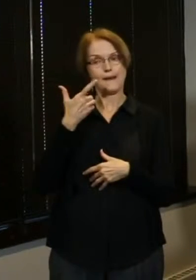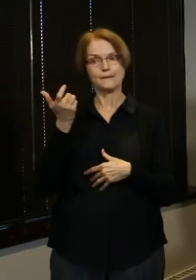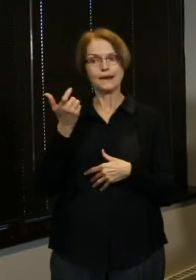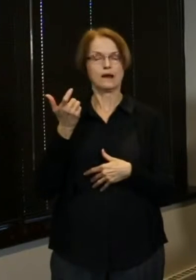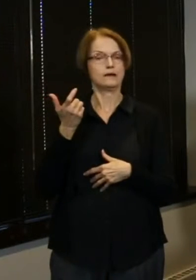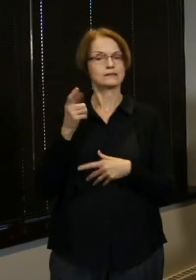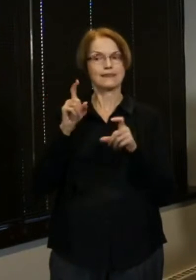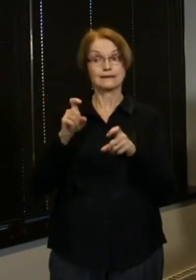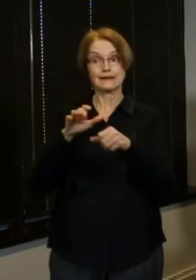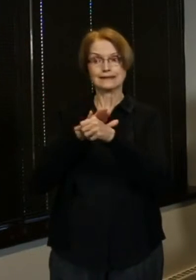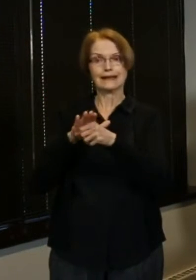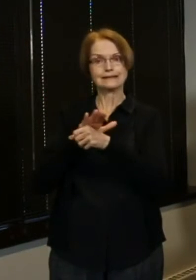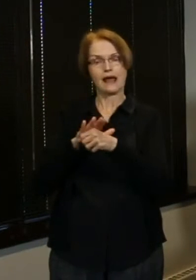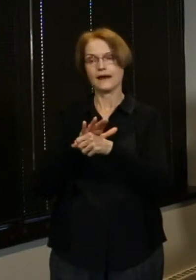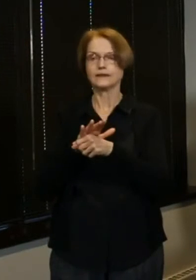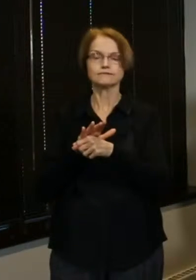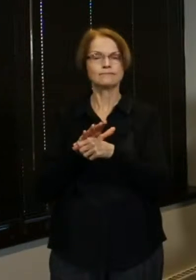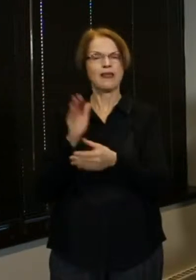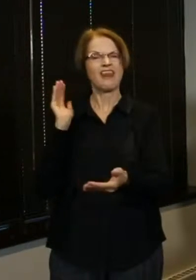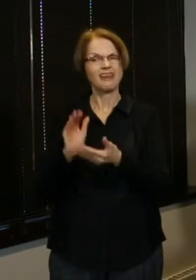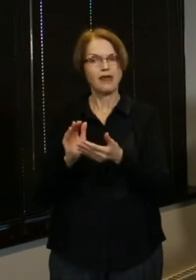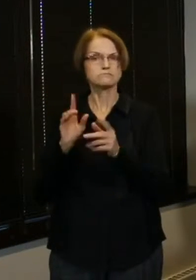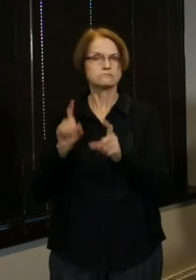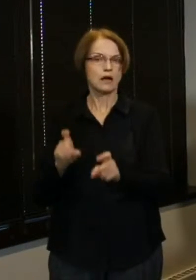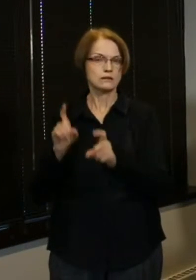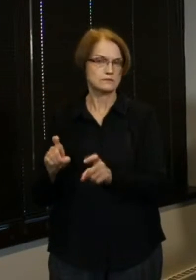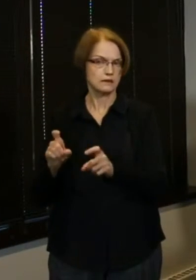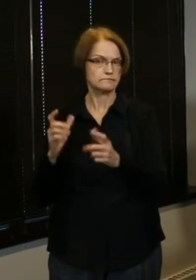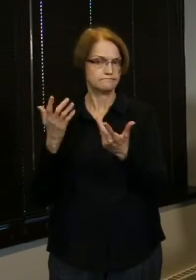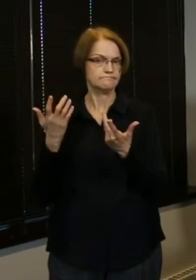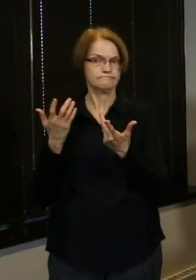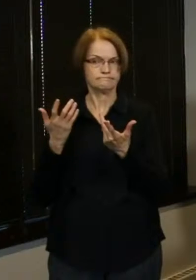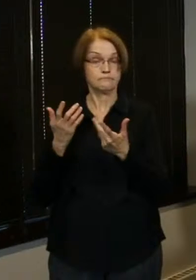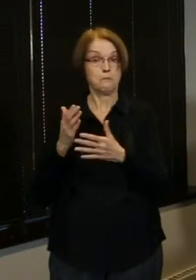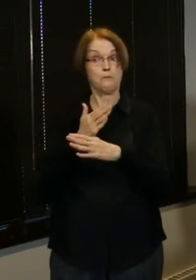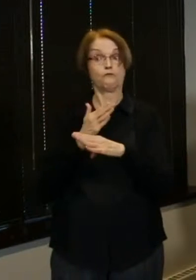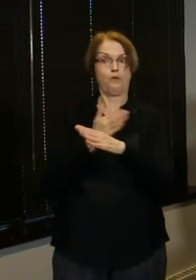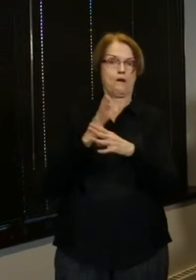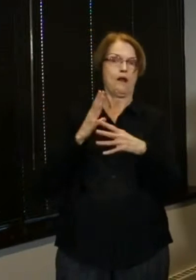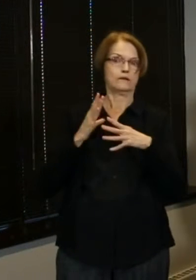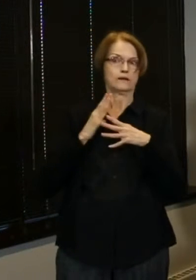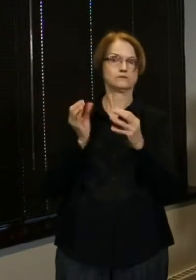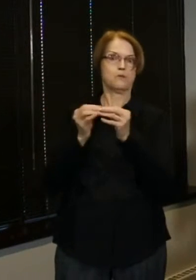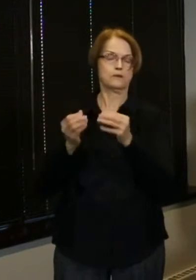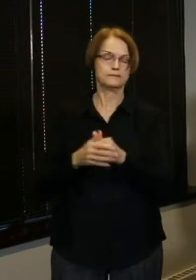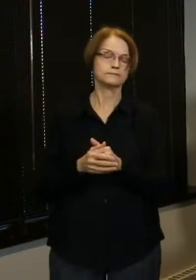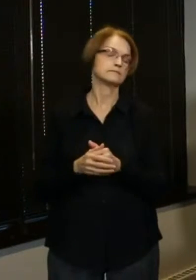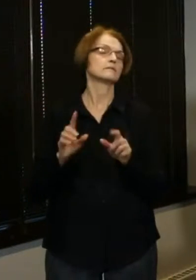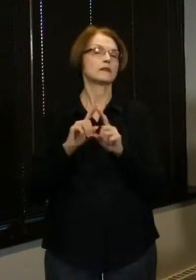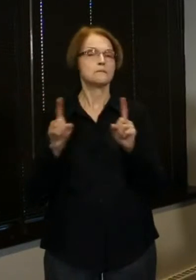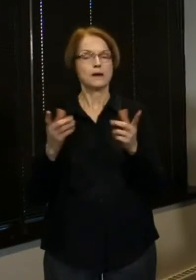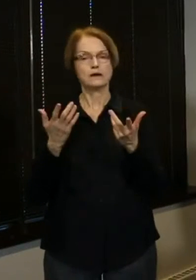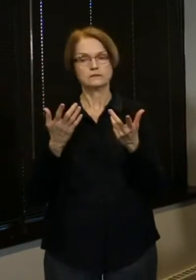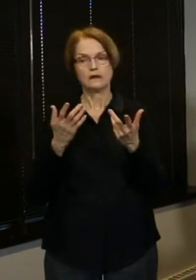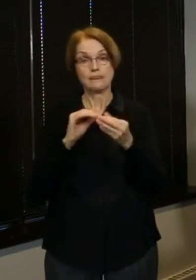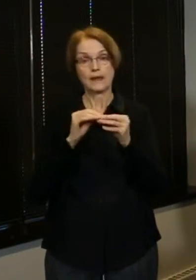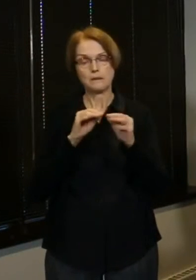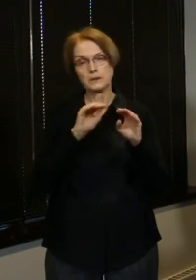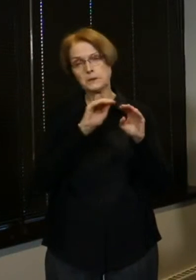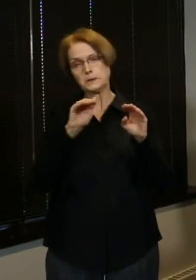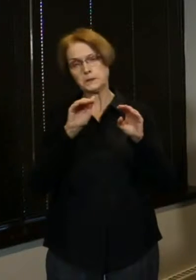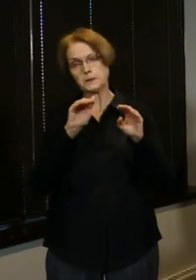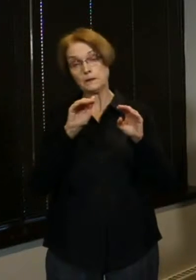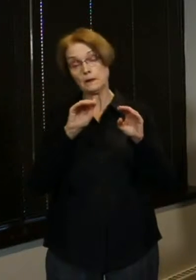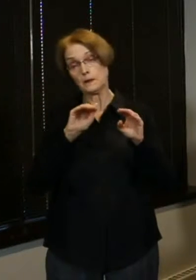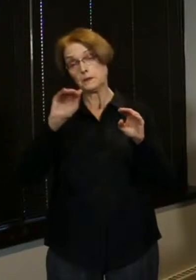testing sites were not doing as many samples as they were previously. But we've sort of plateaued, if not ticked up a little